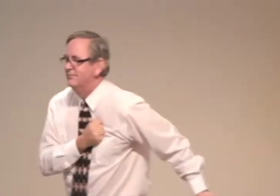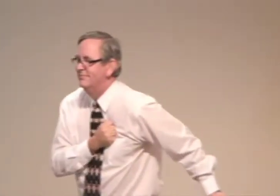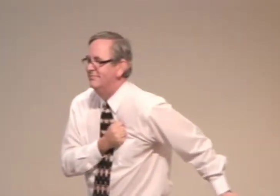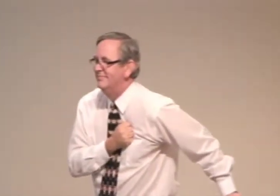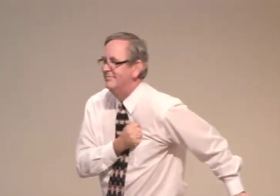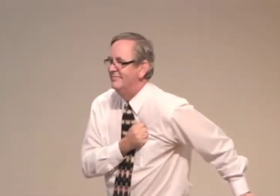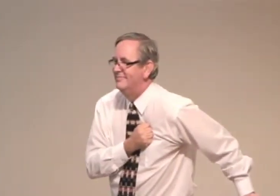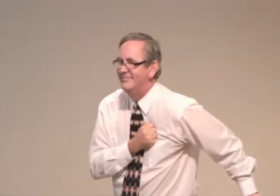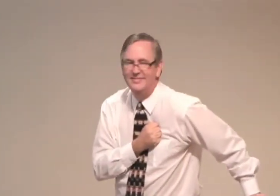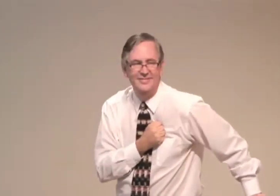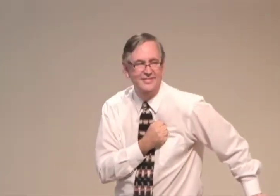me and he will